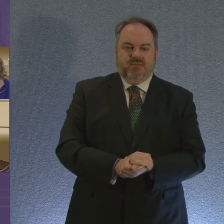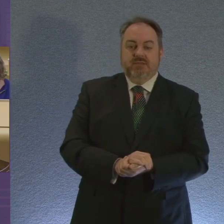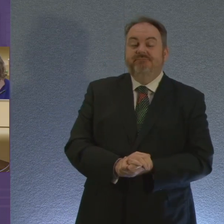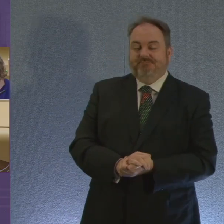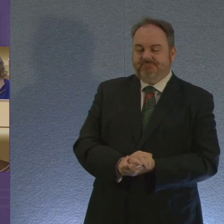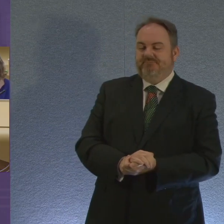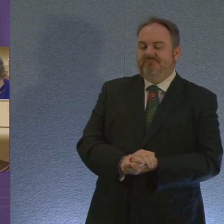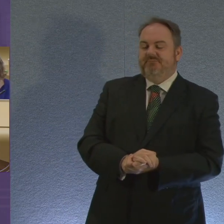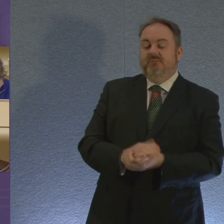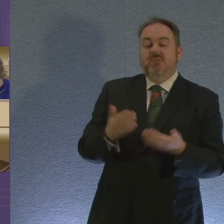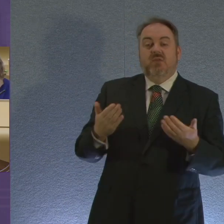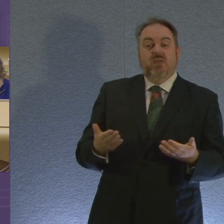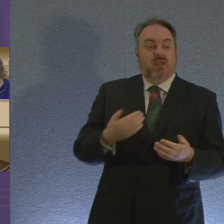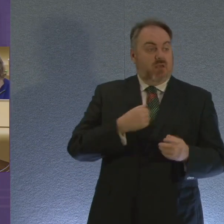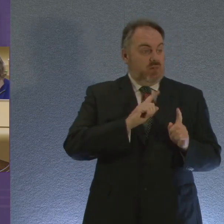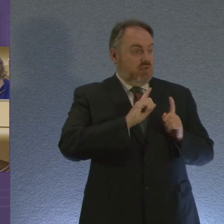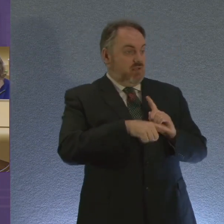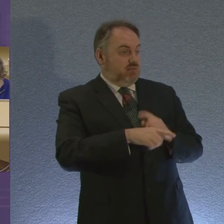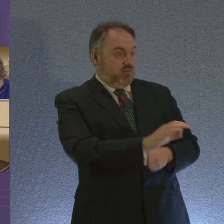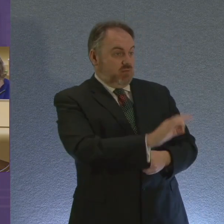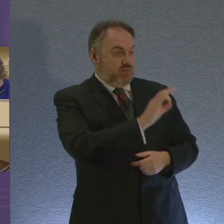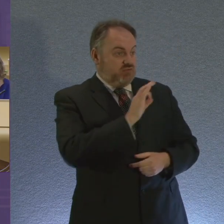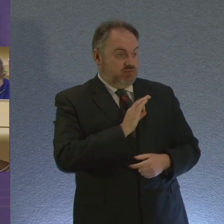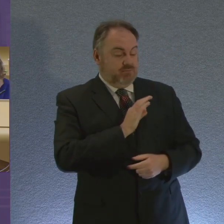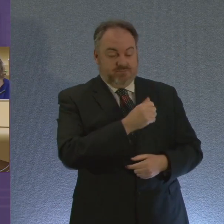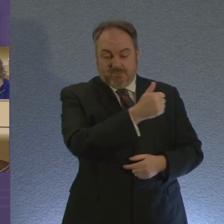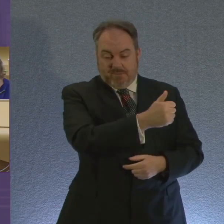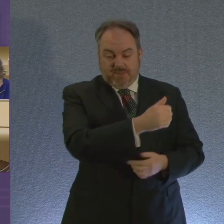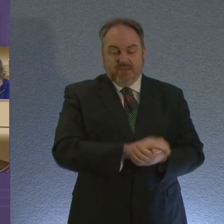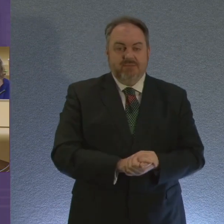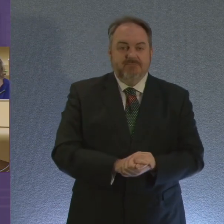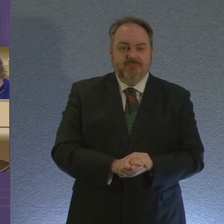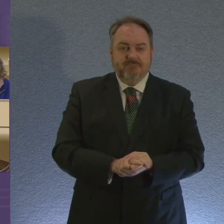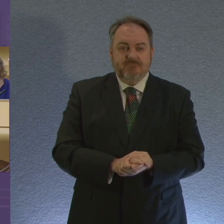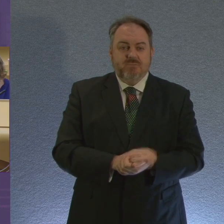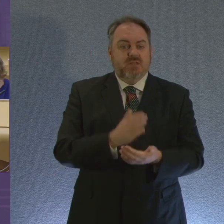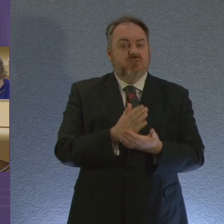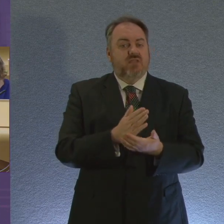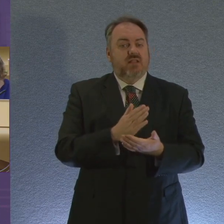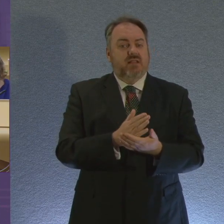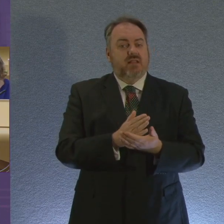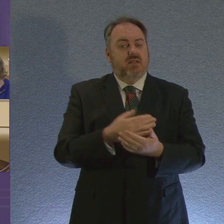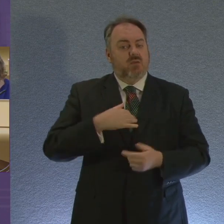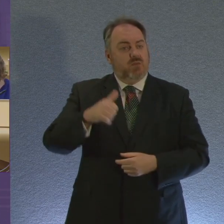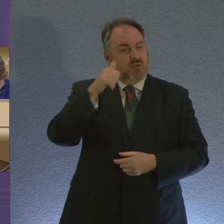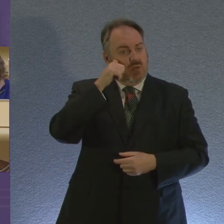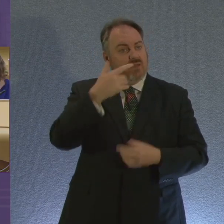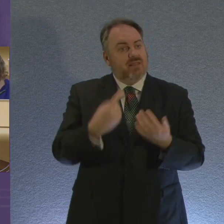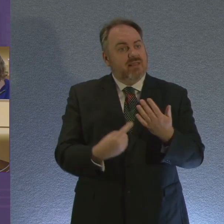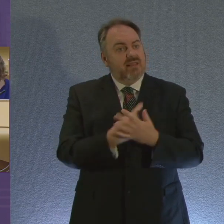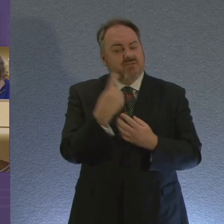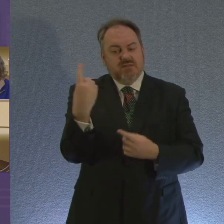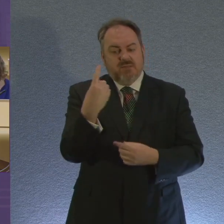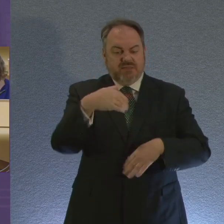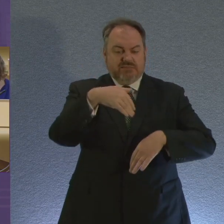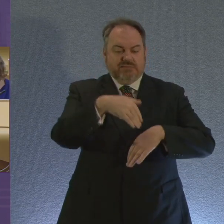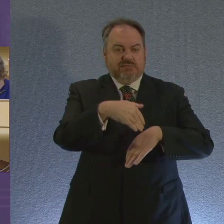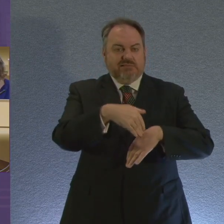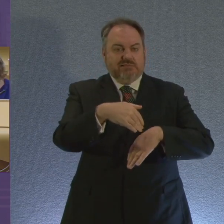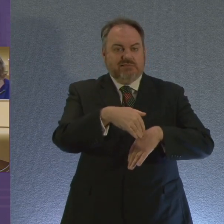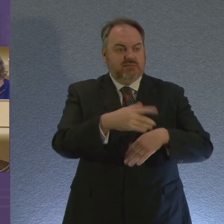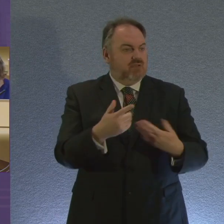answer Mr Macmillan now. The exceptions, as I outlined, are for antisocial behaviour or